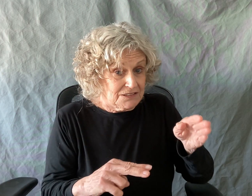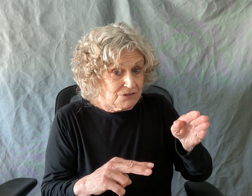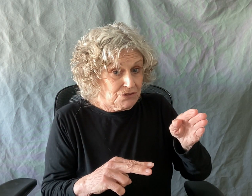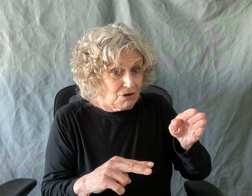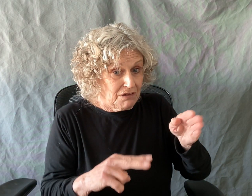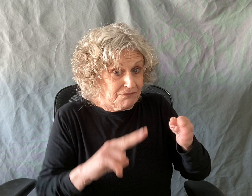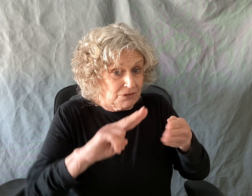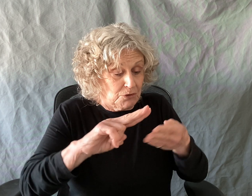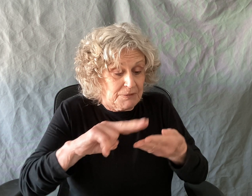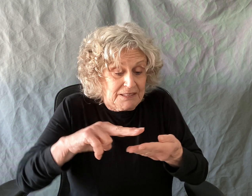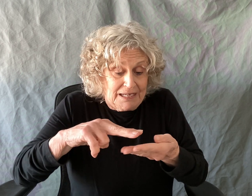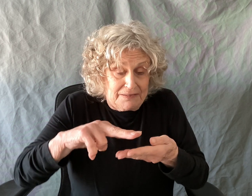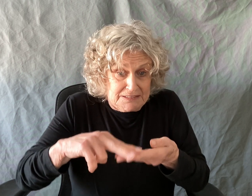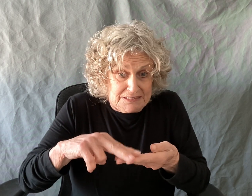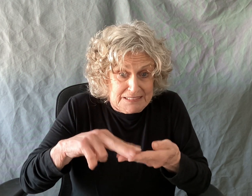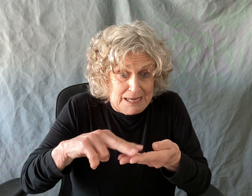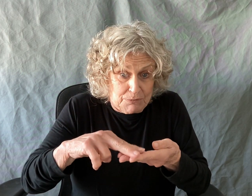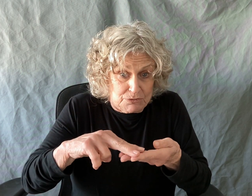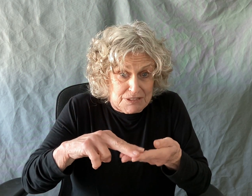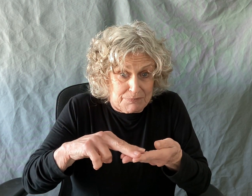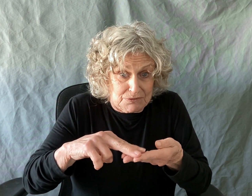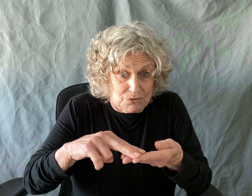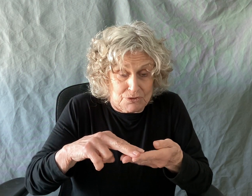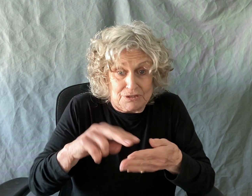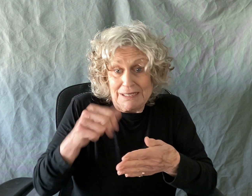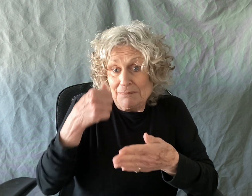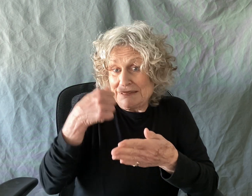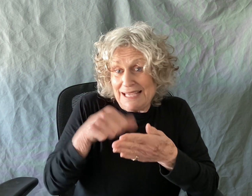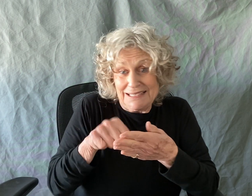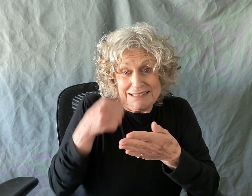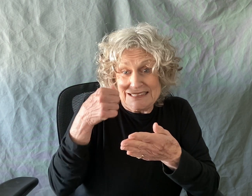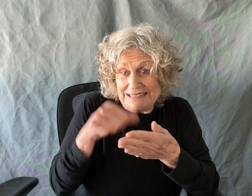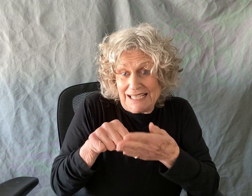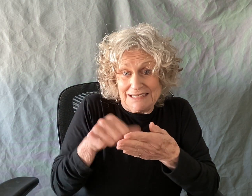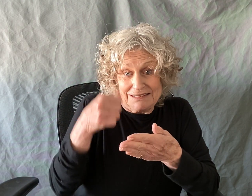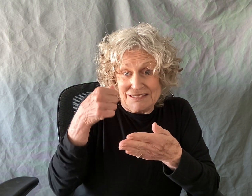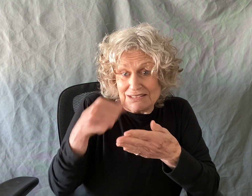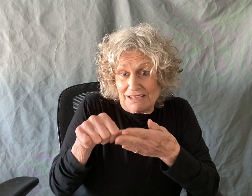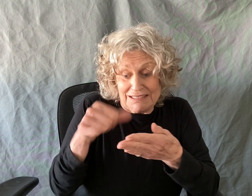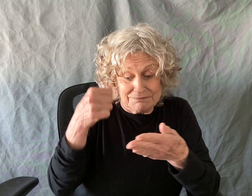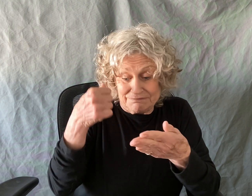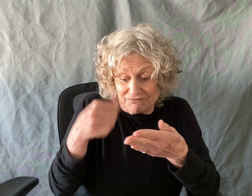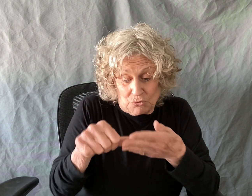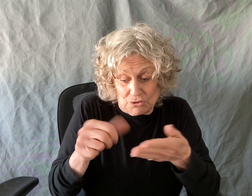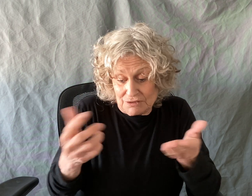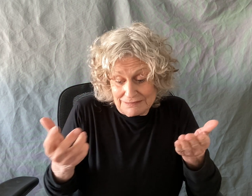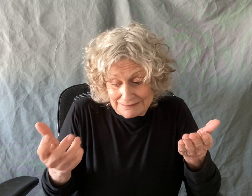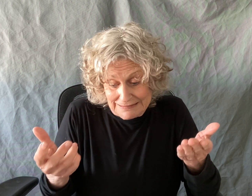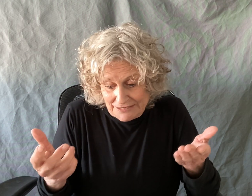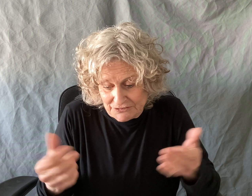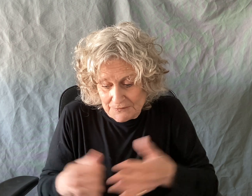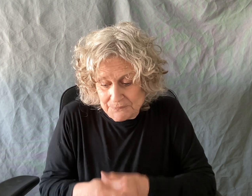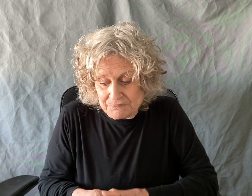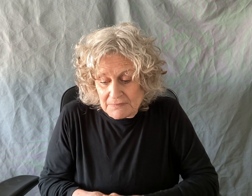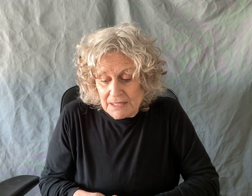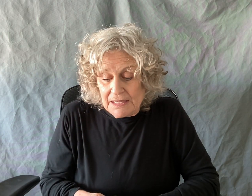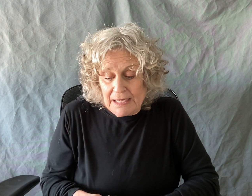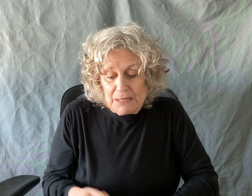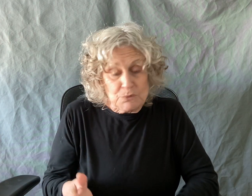There's your envelope, and the stamp goes up in the corner. But that has stayed the sign for letter. And we